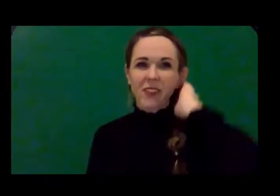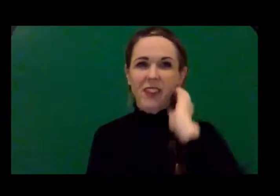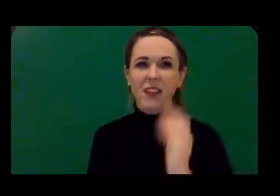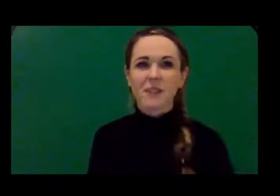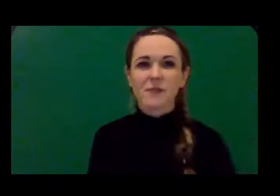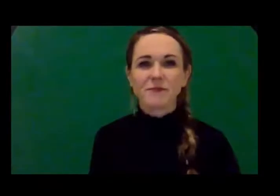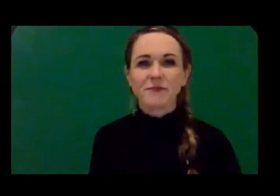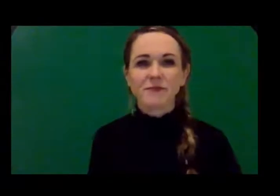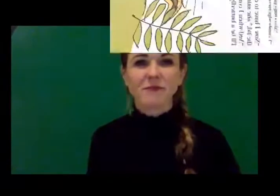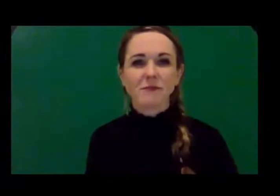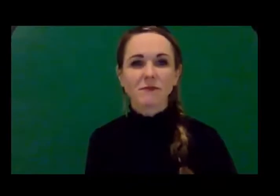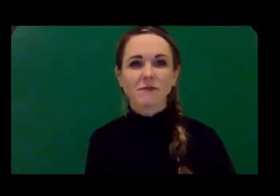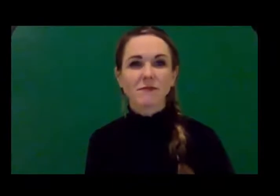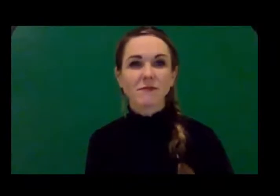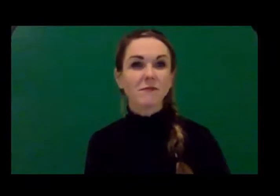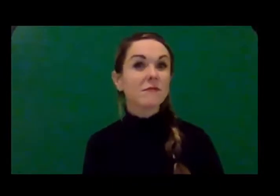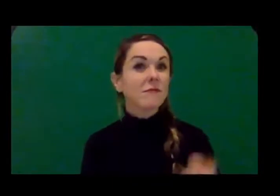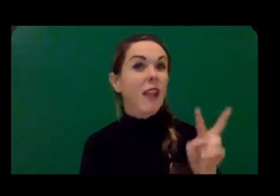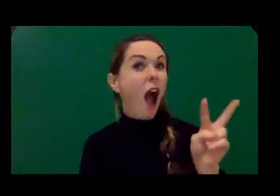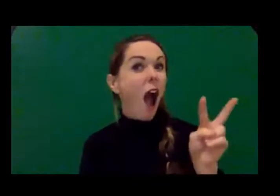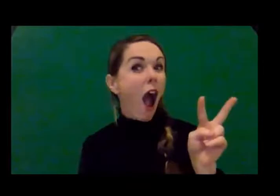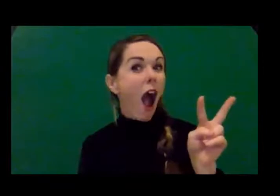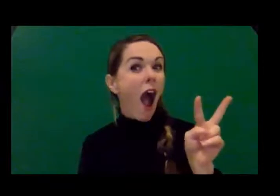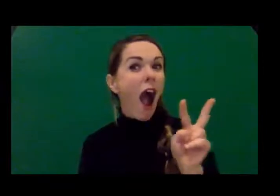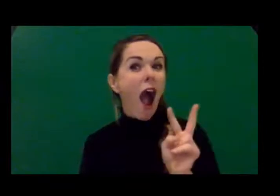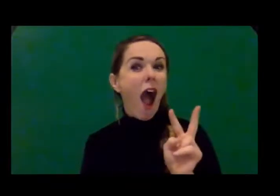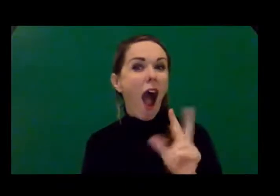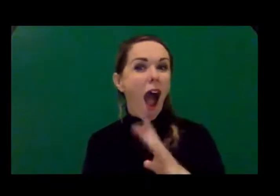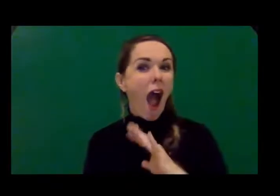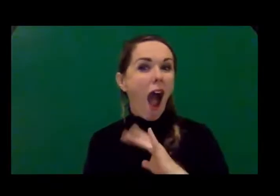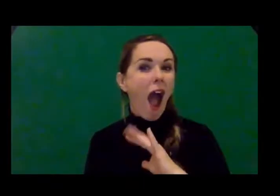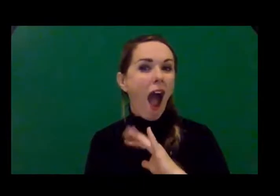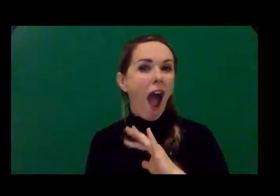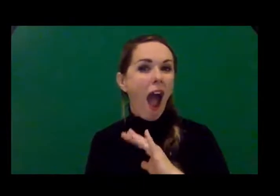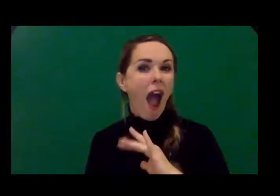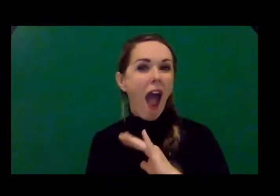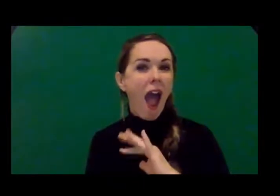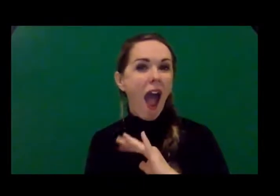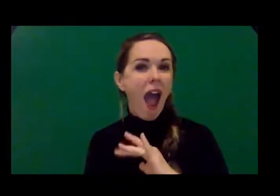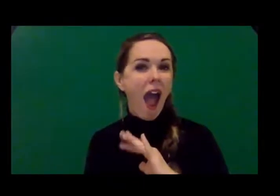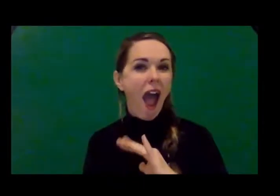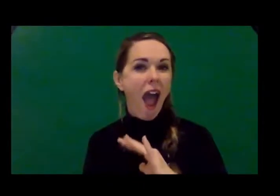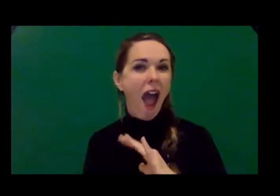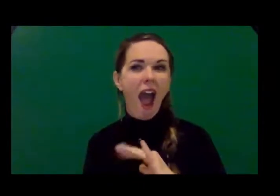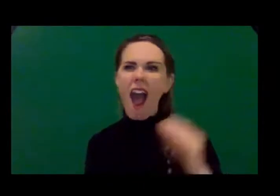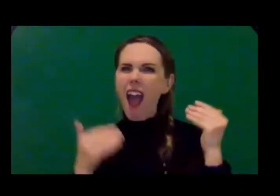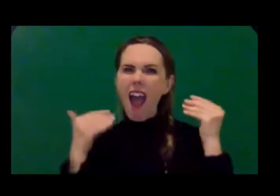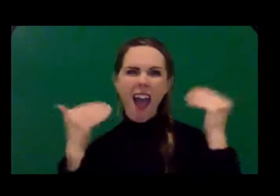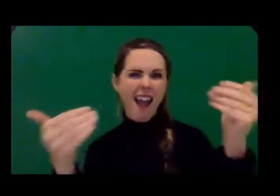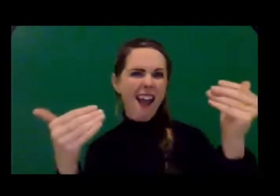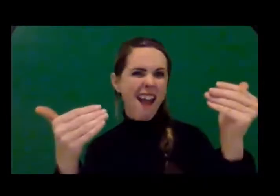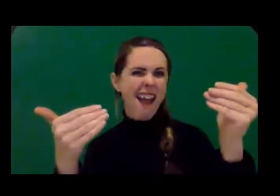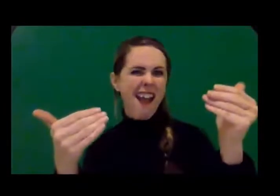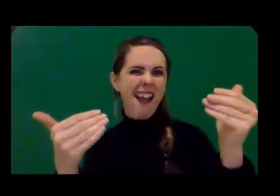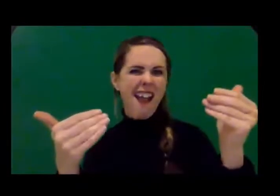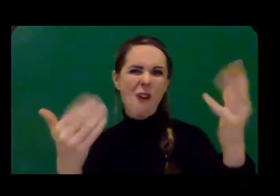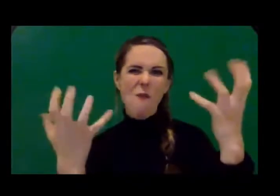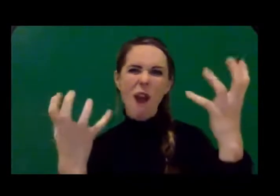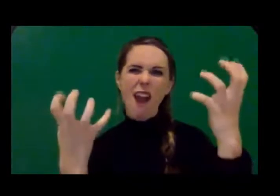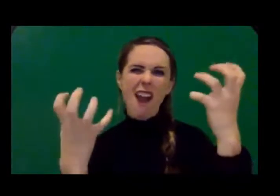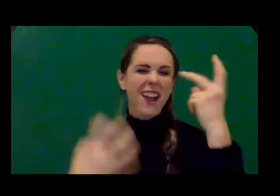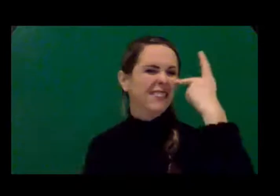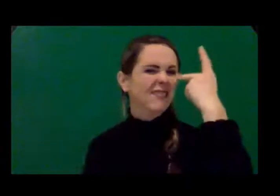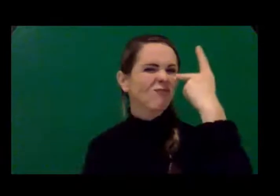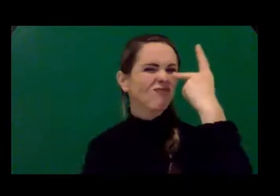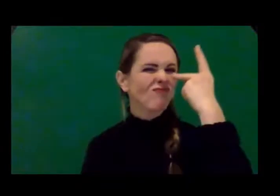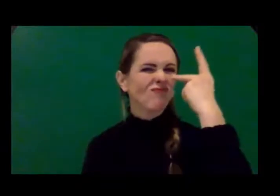The polliwog says, oh, that's so cool. Go ahead. I can't wait to see. I want to see what